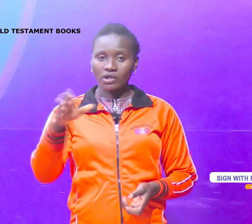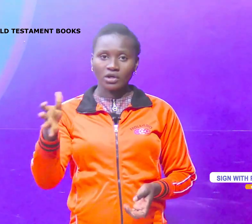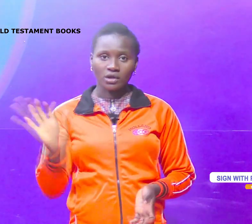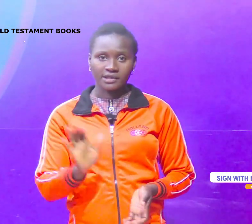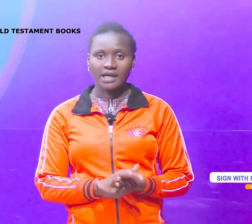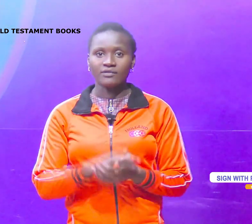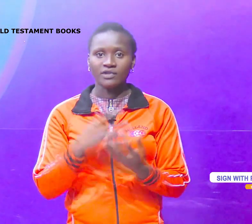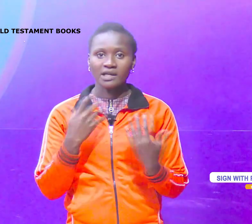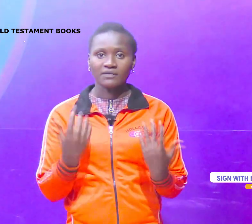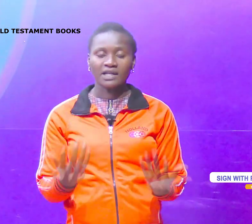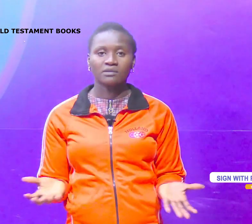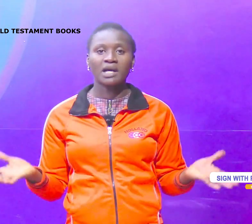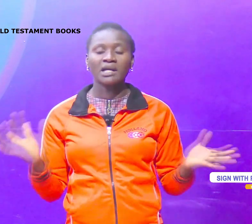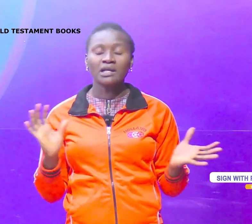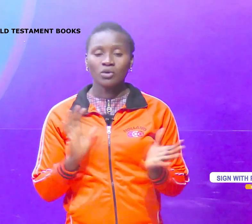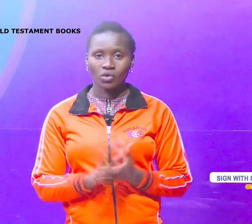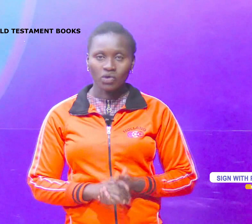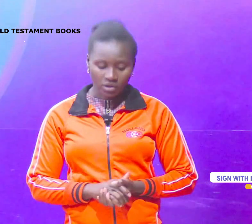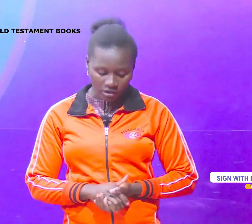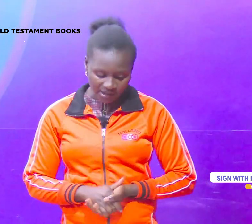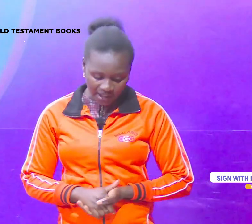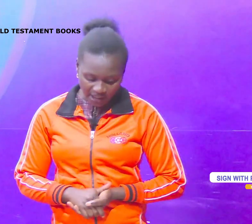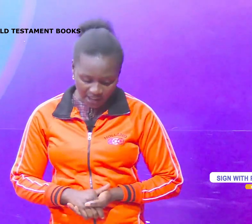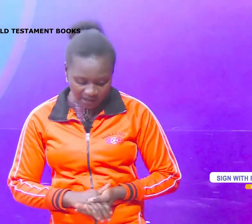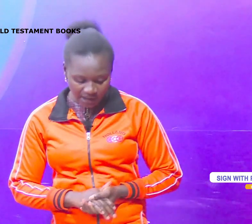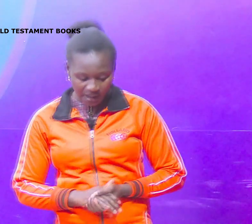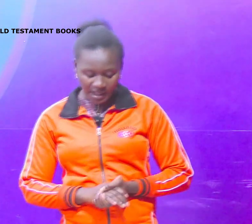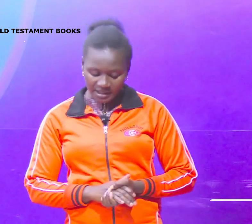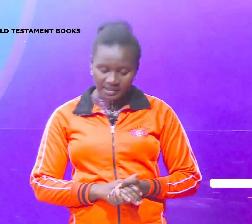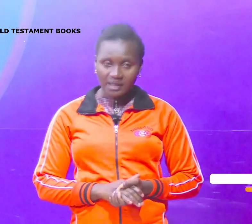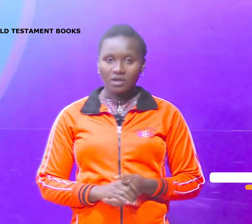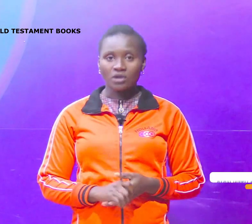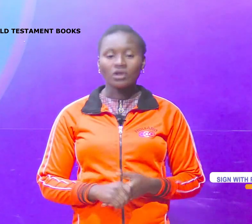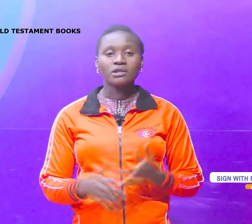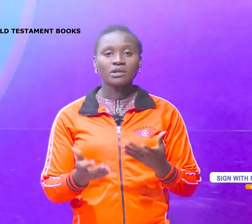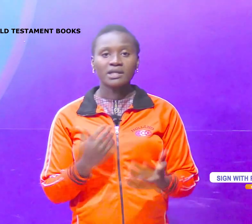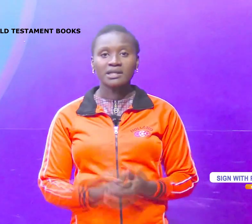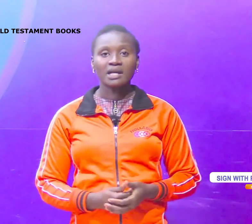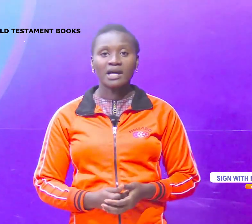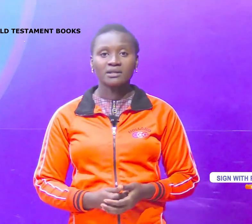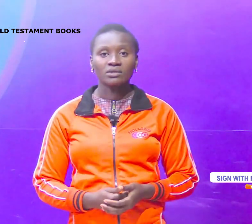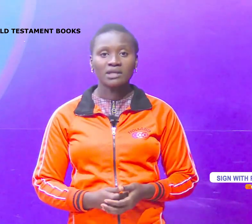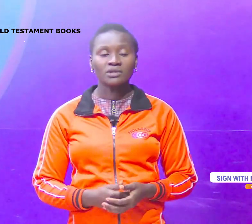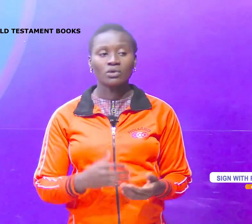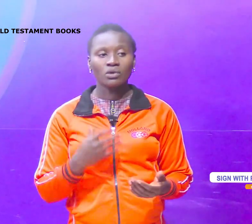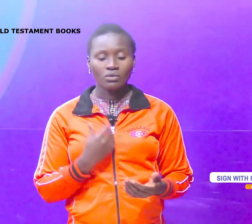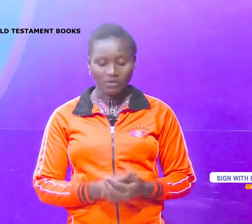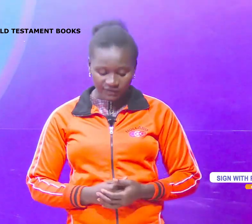Chronicles, have just finger spelled Chronicles. And then Ezra. Also, Ezra has no sign, so we will finger